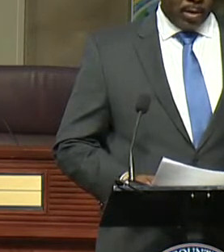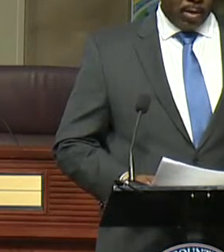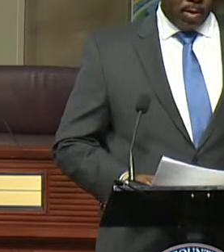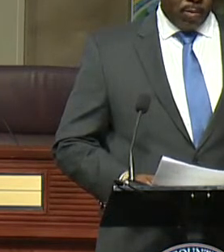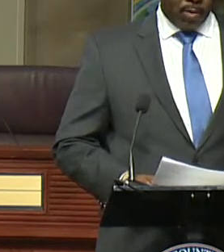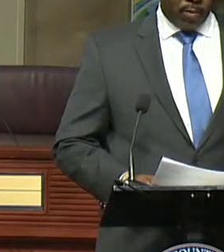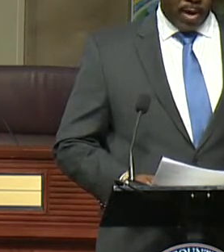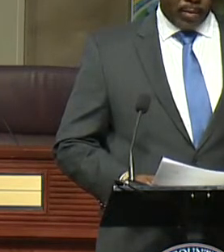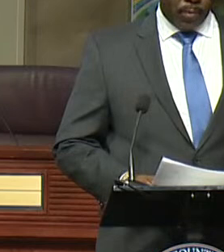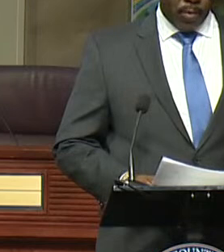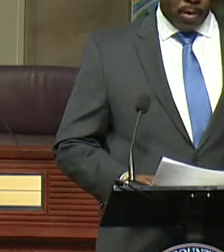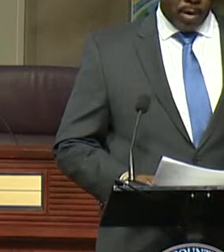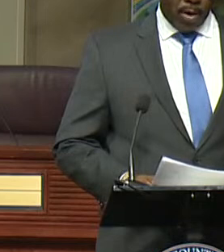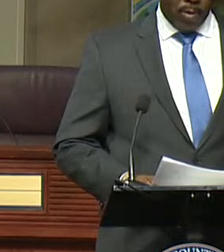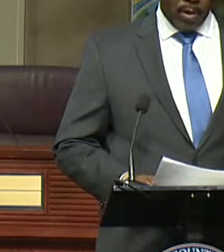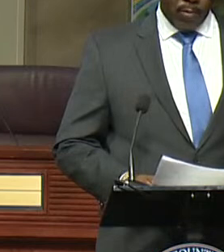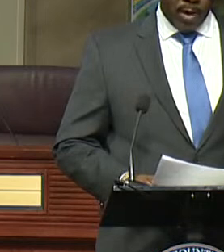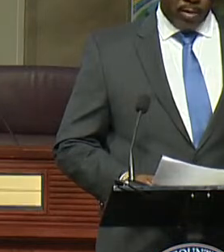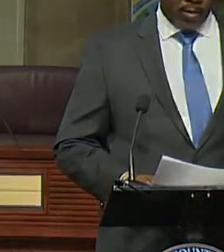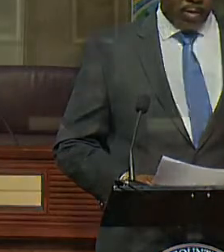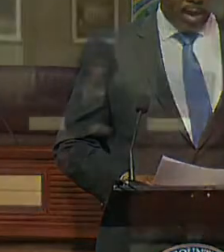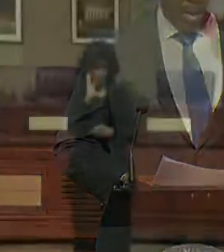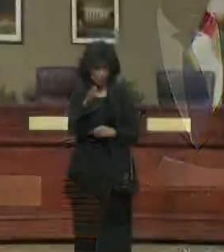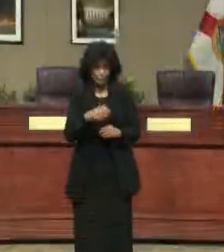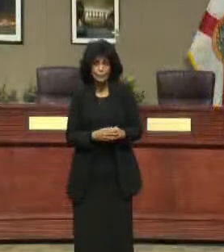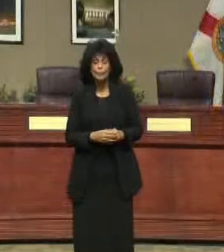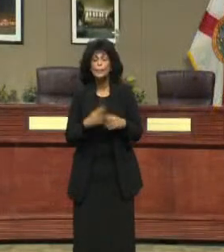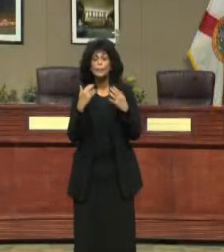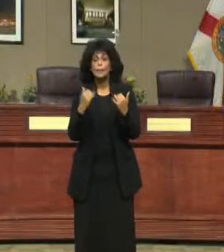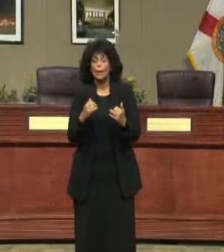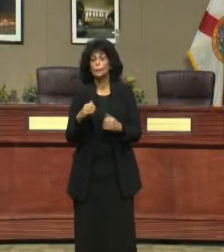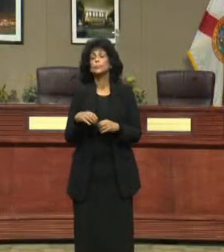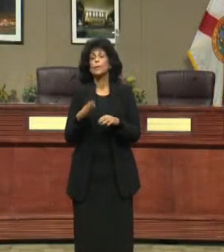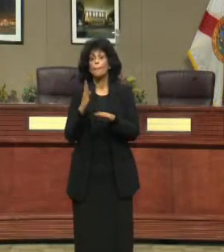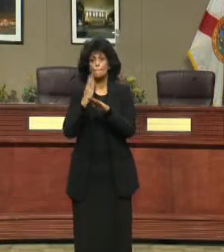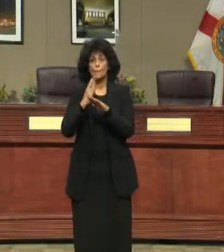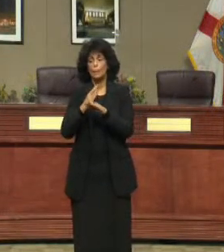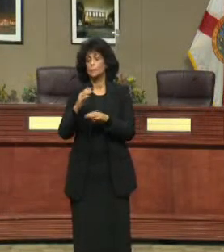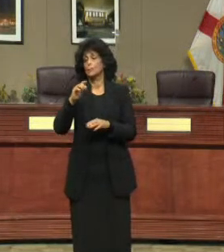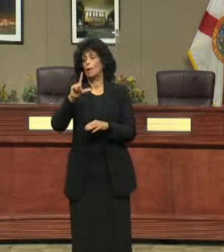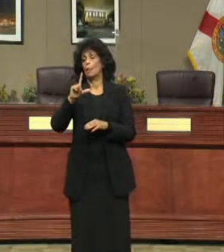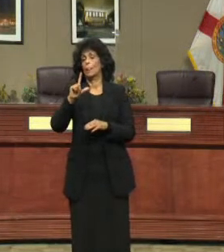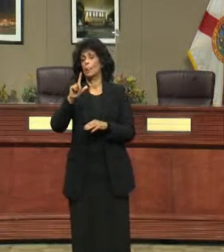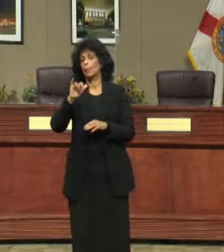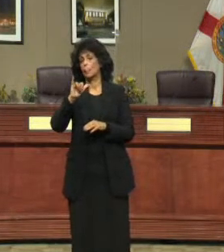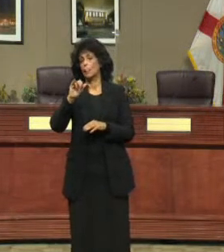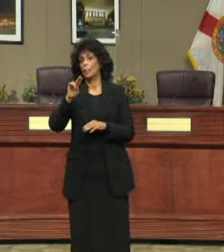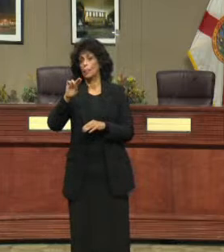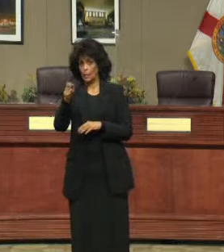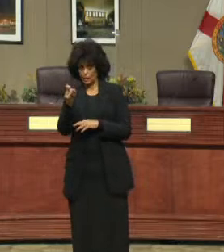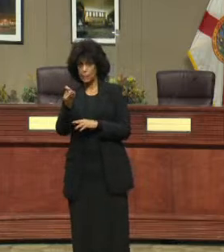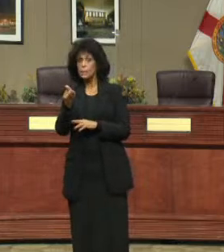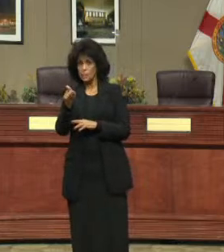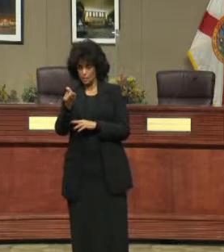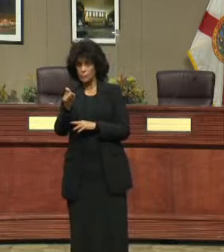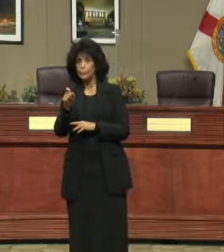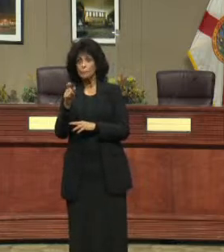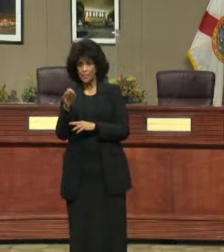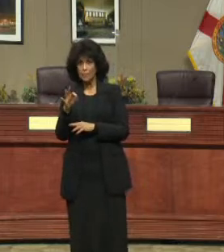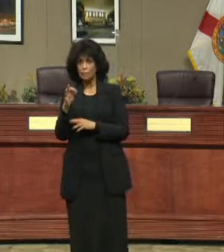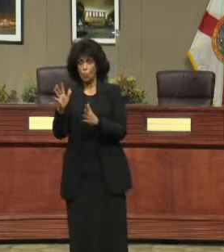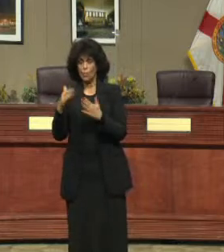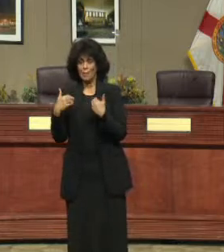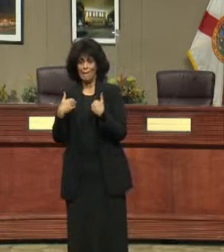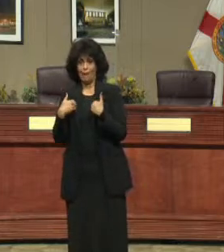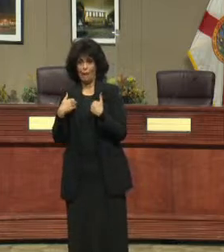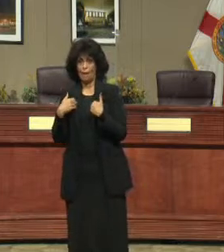links will transport only registered access link clients from their residence to a vaccination site and back